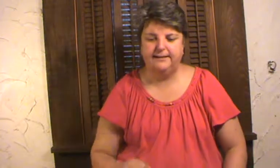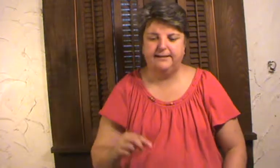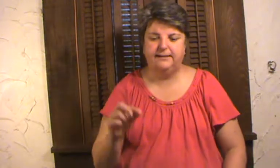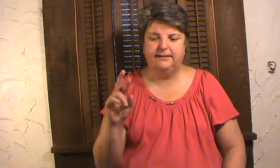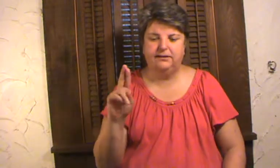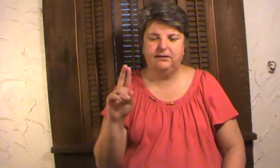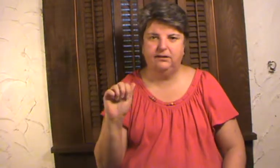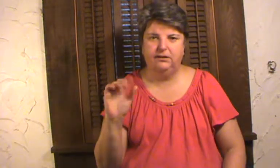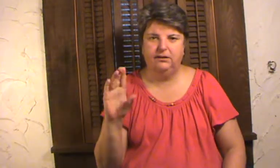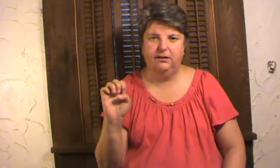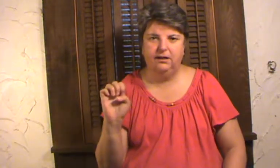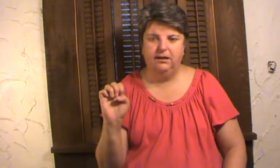Race